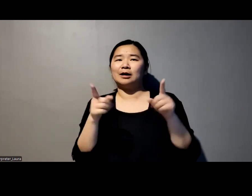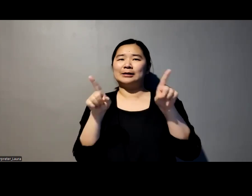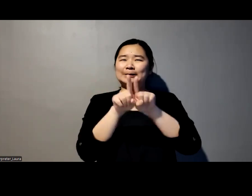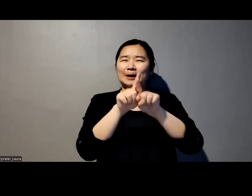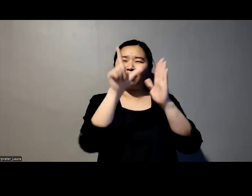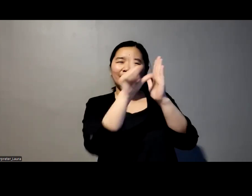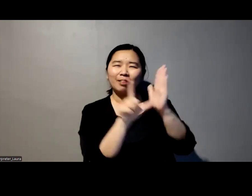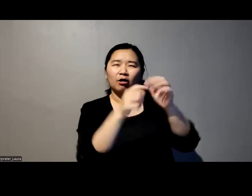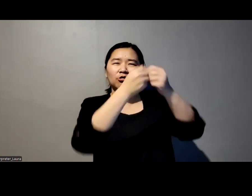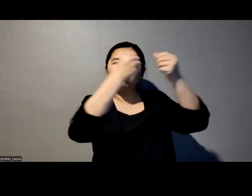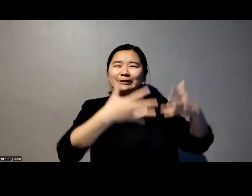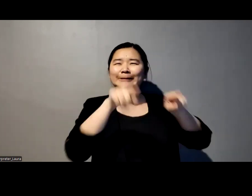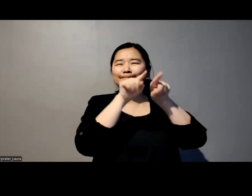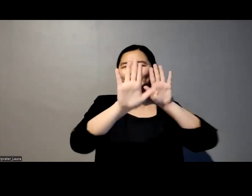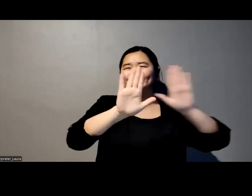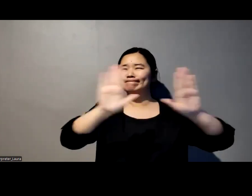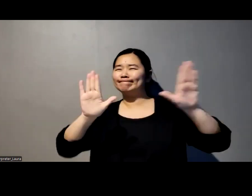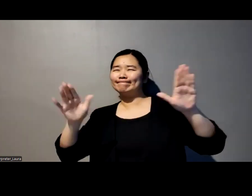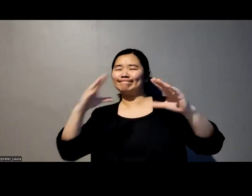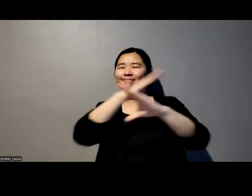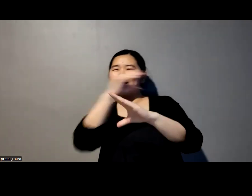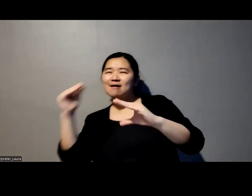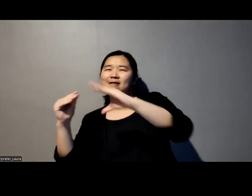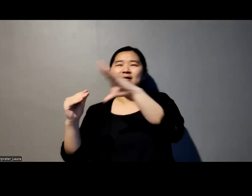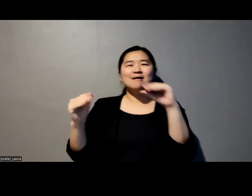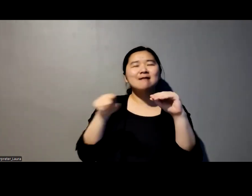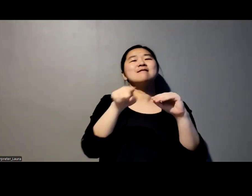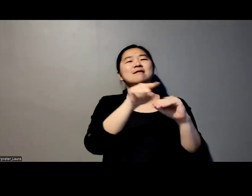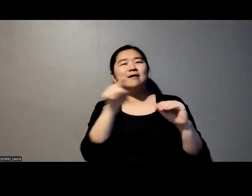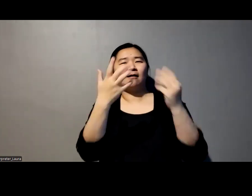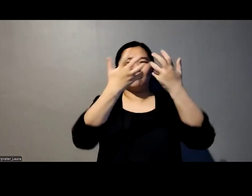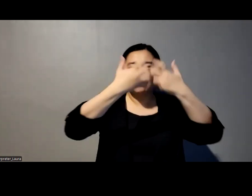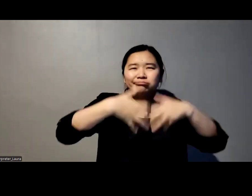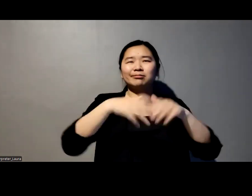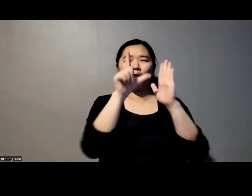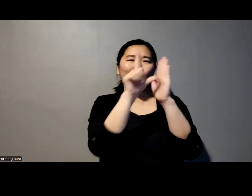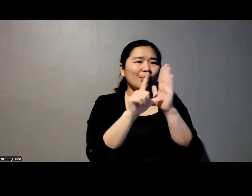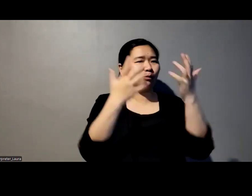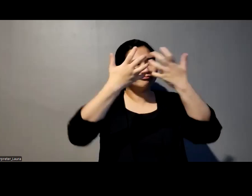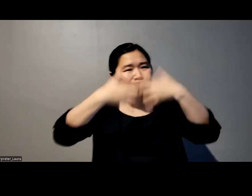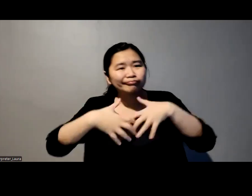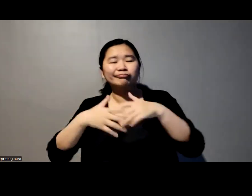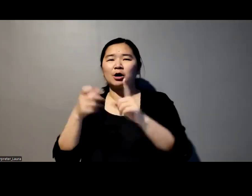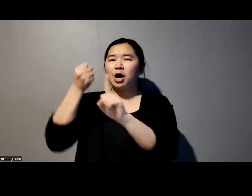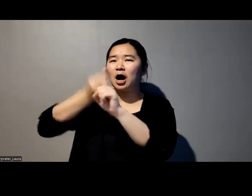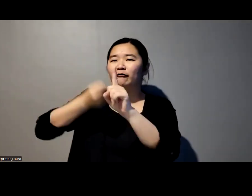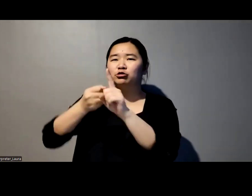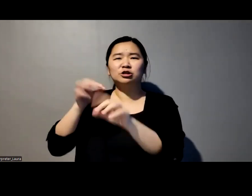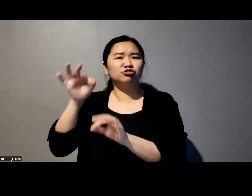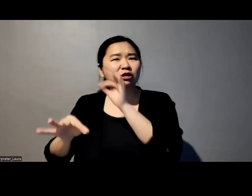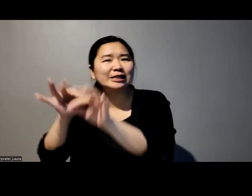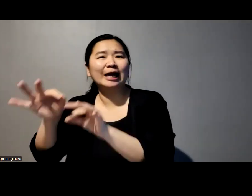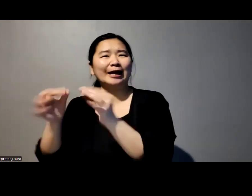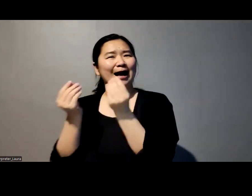strategic litigation to be successful was this level of cooperation that we see between organizations, between